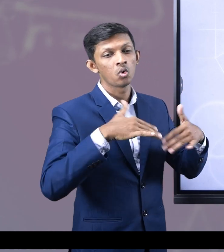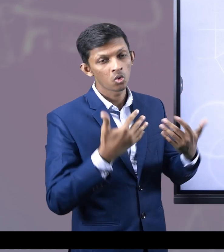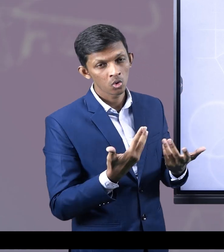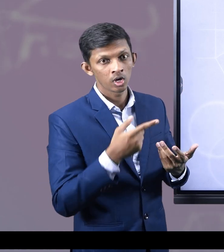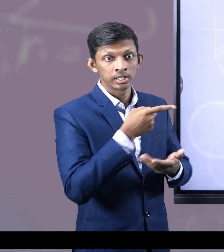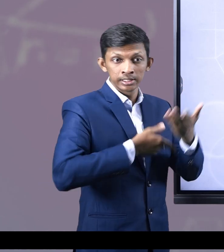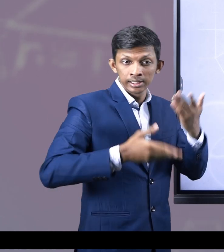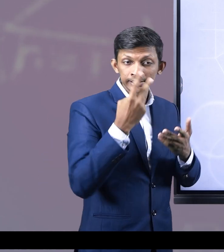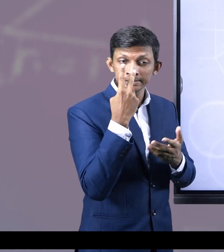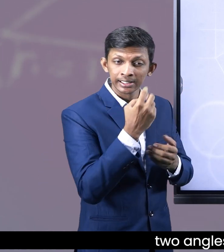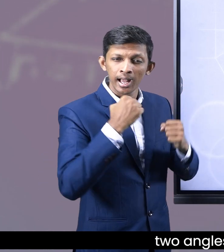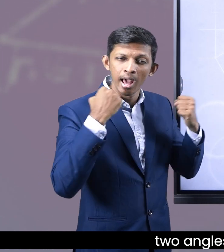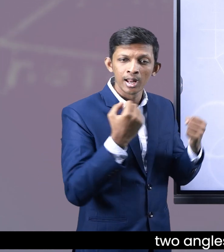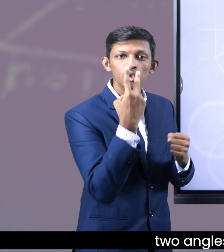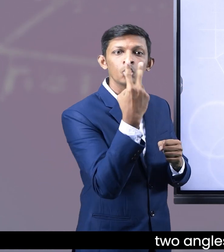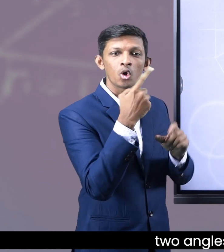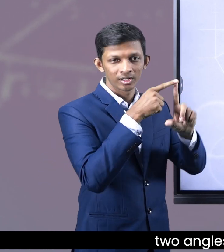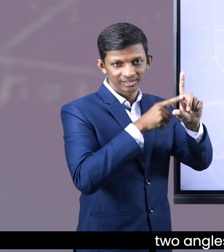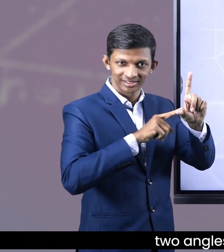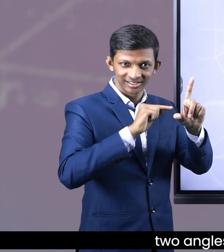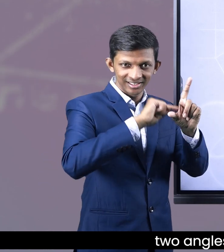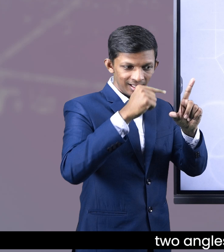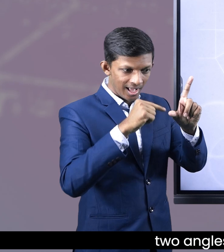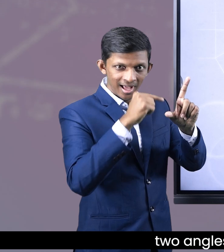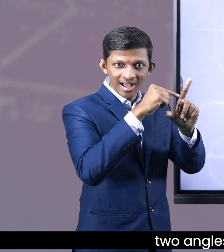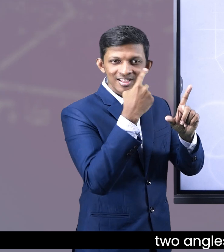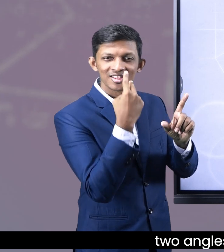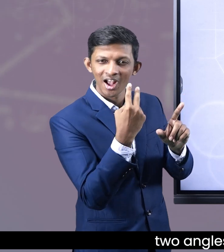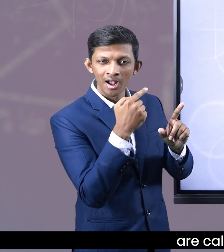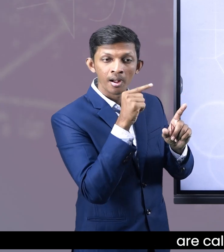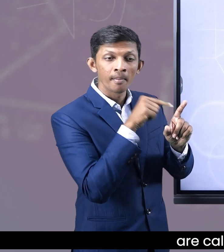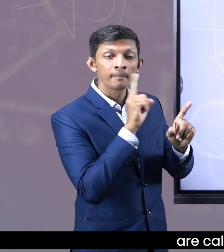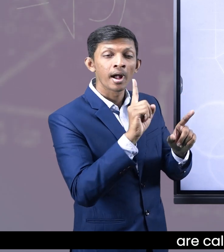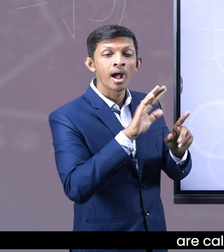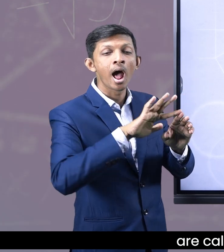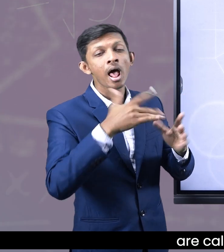Or you can say that two angles which make up a right angle are called complementary angles.